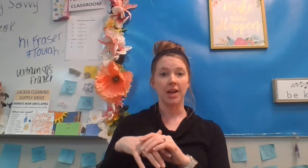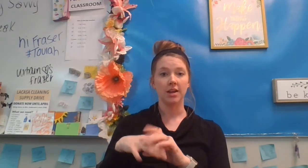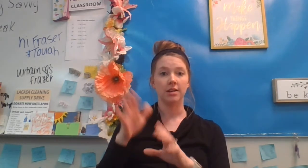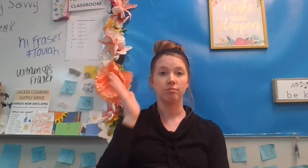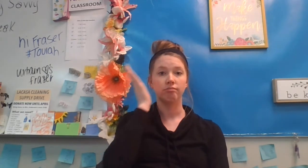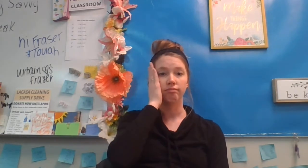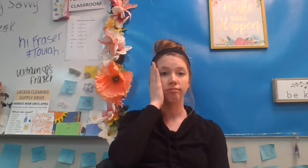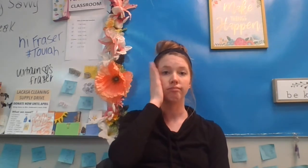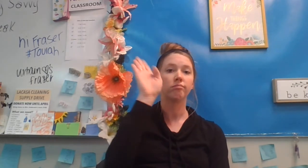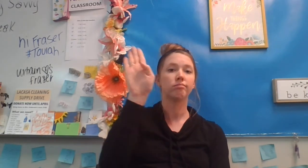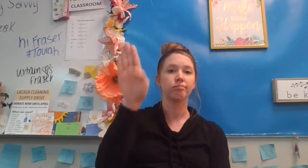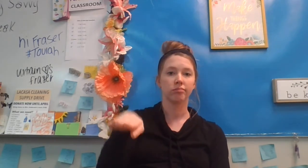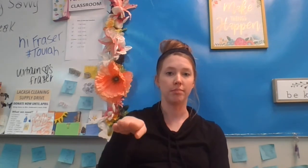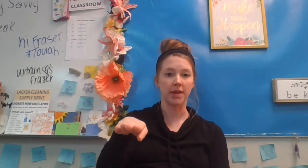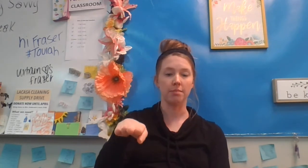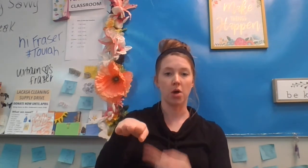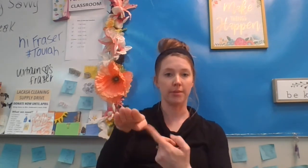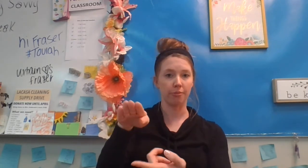Bed, B, palm down.